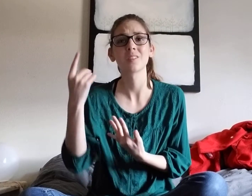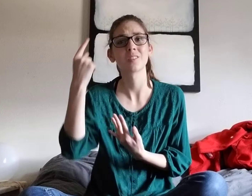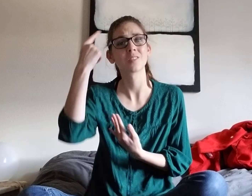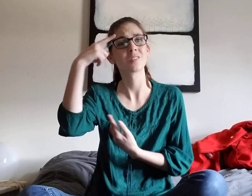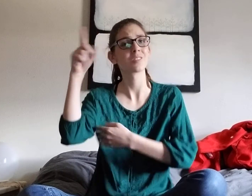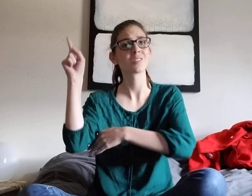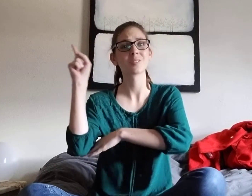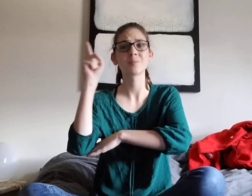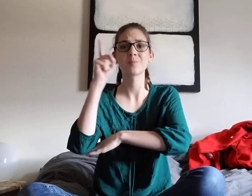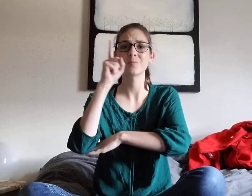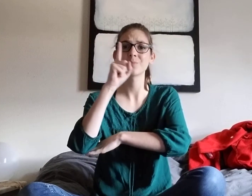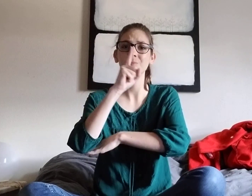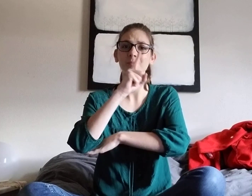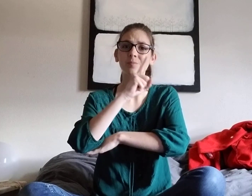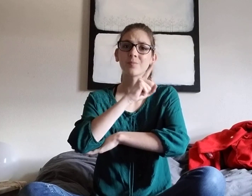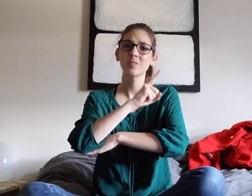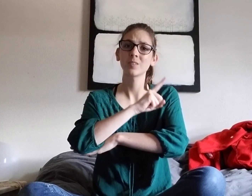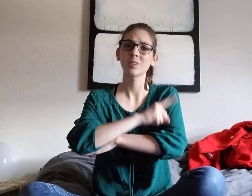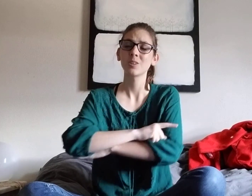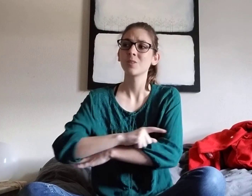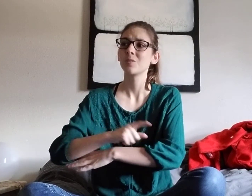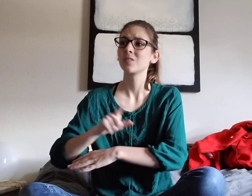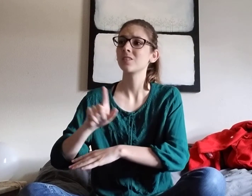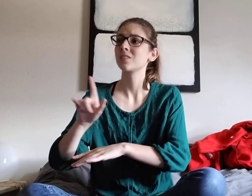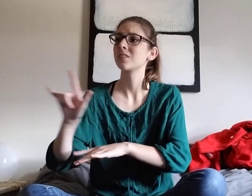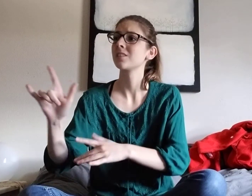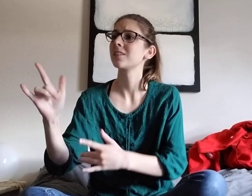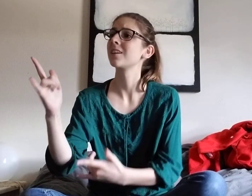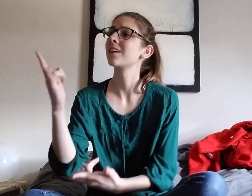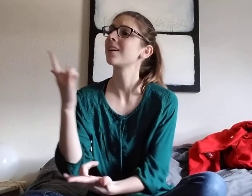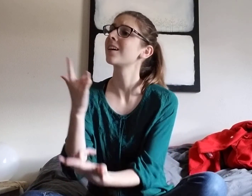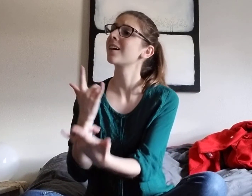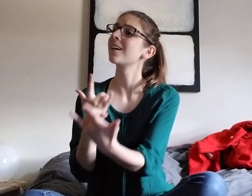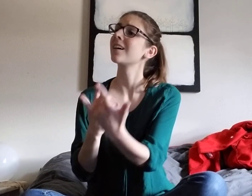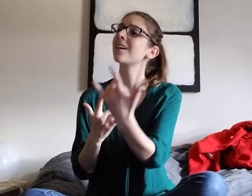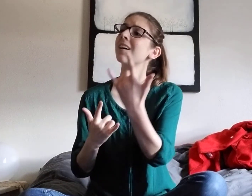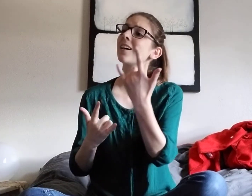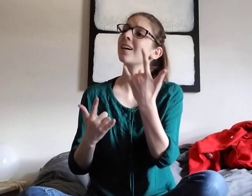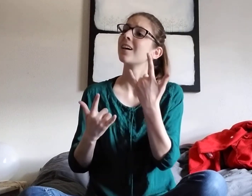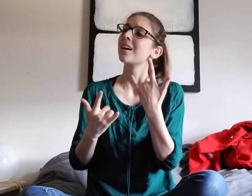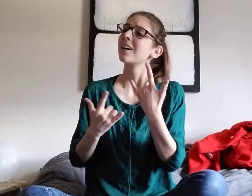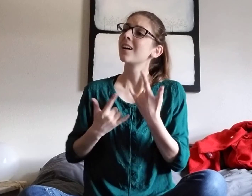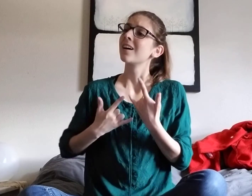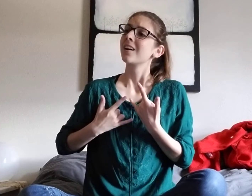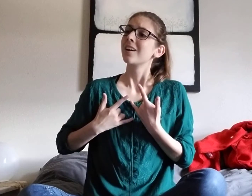for the day. When she'd say, I will